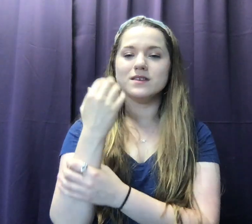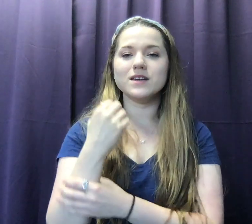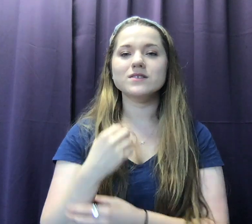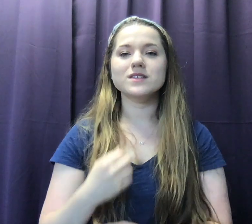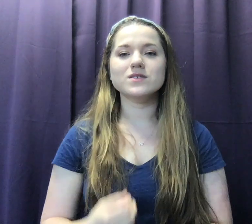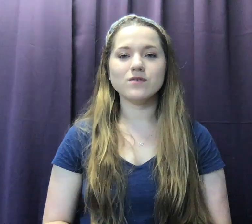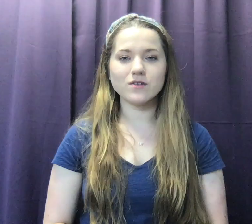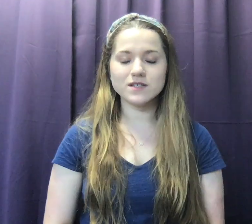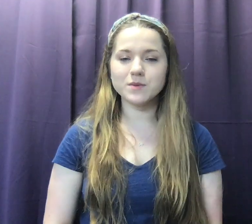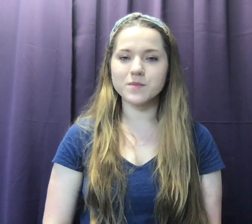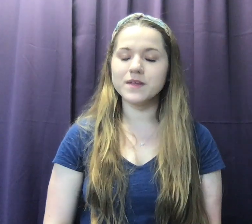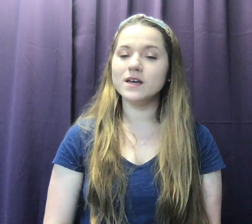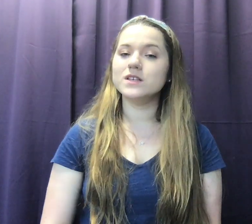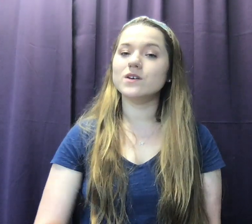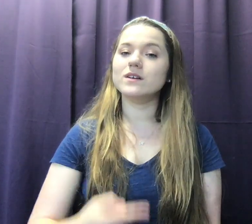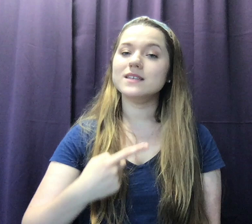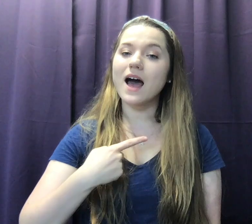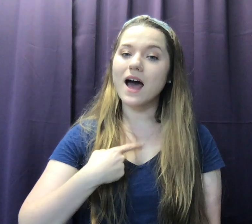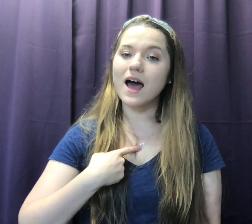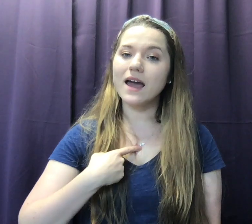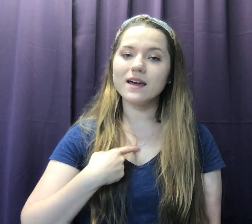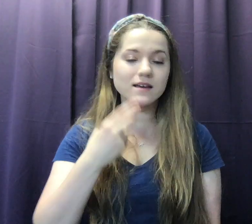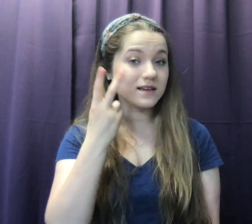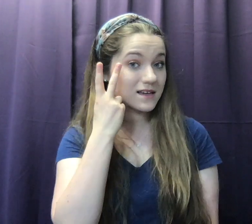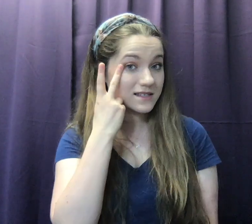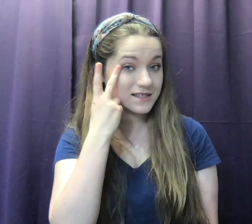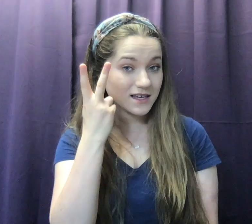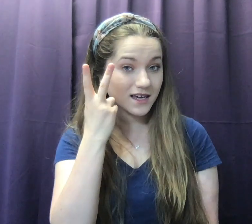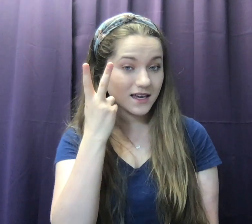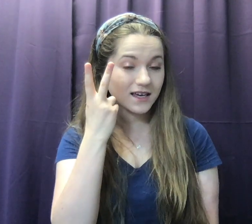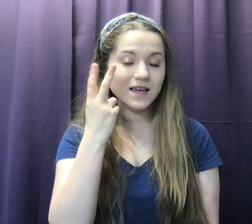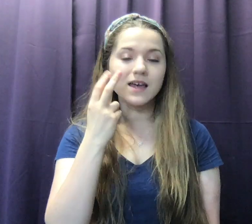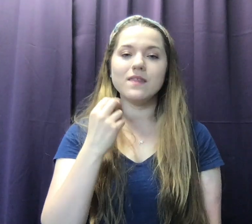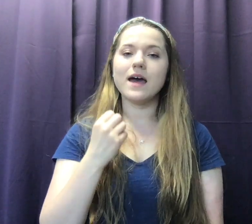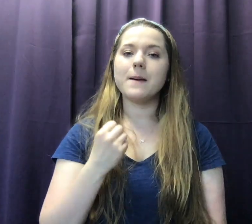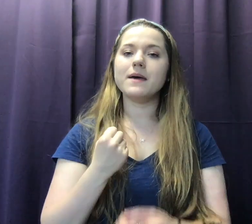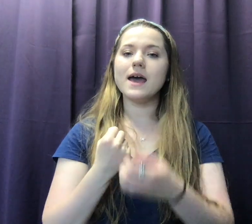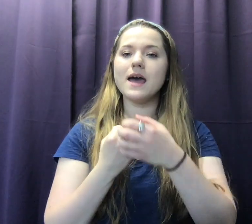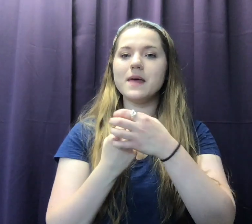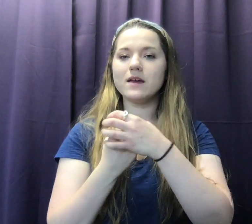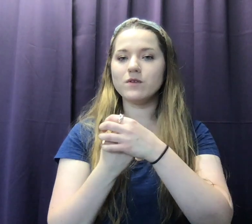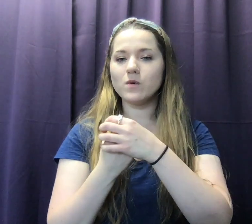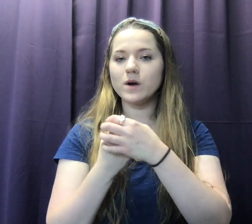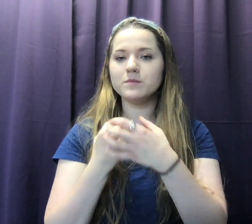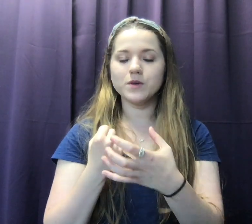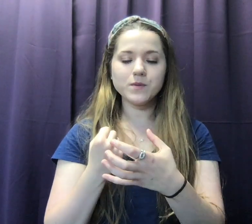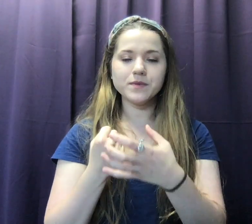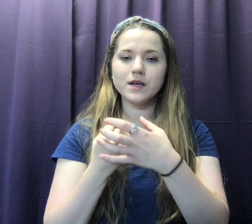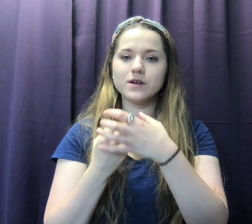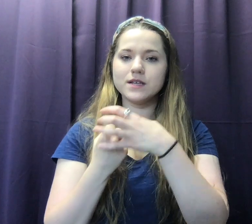singer sees the roses bloom. So it's I see them. And then for the word bloom, you're